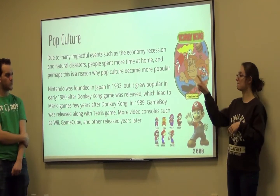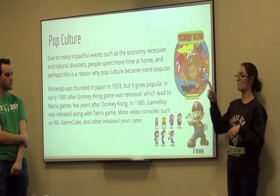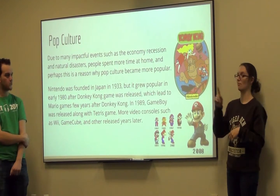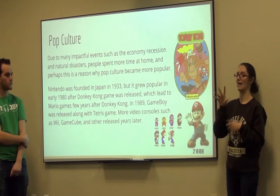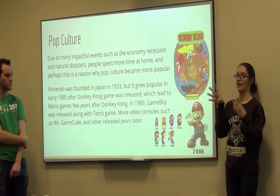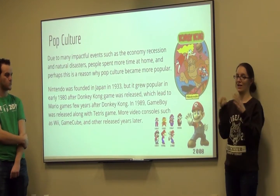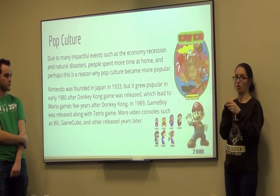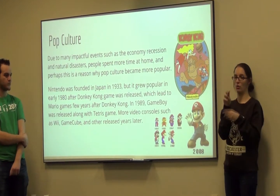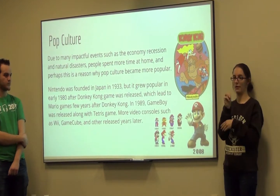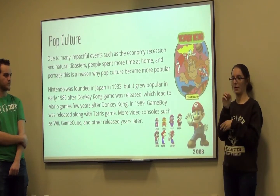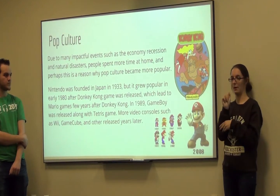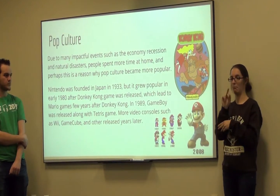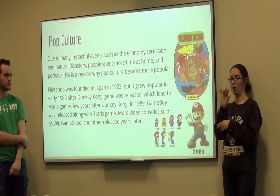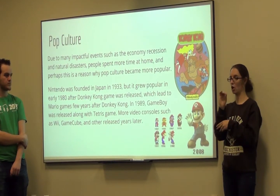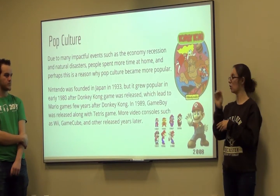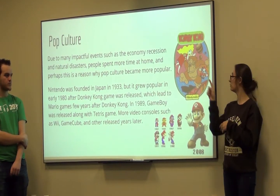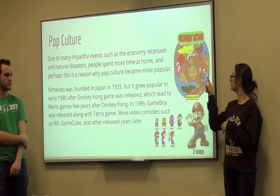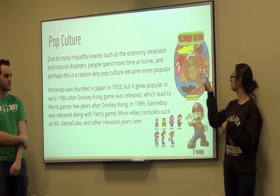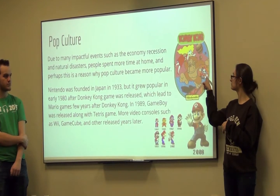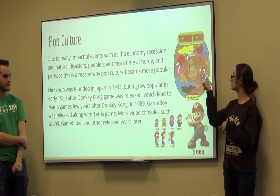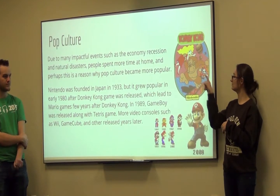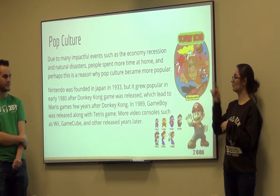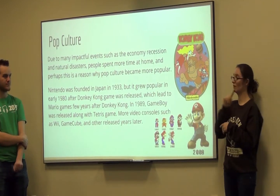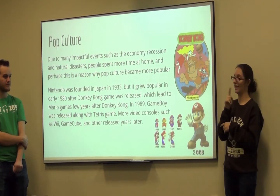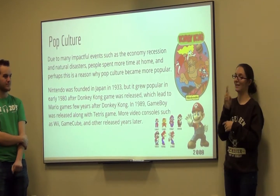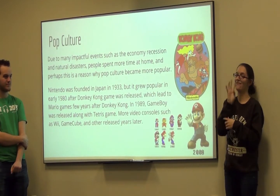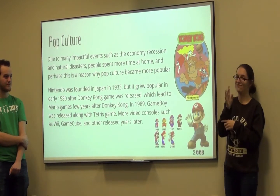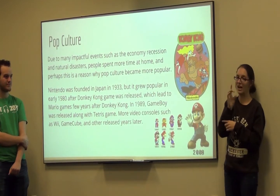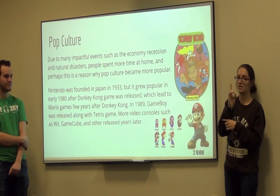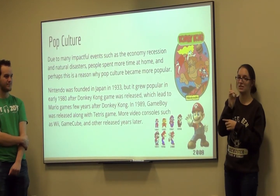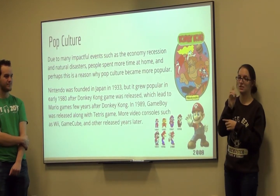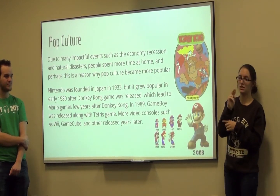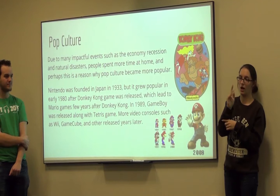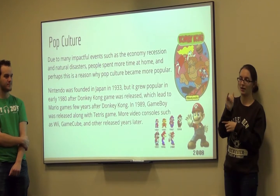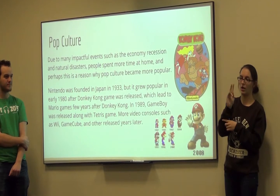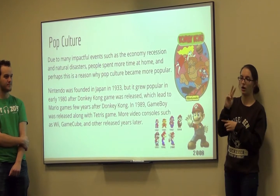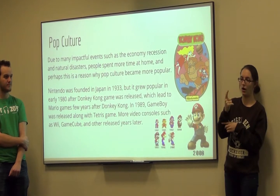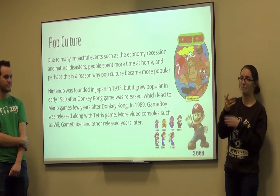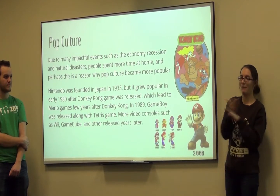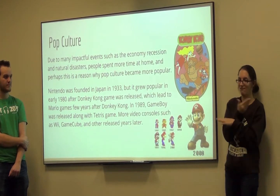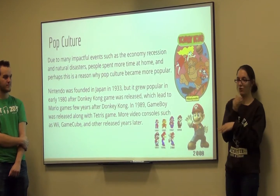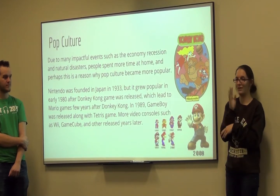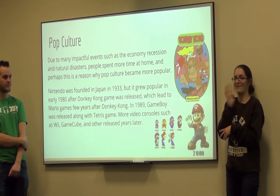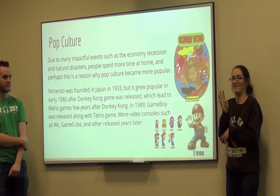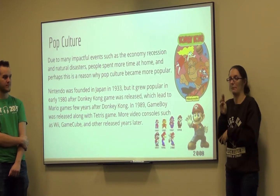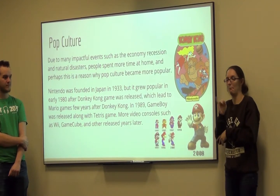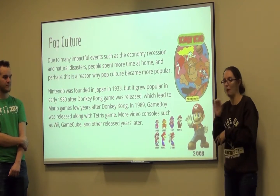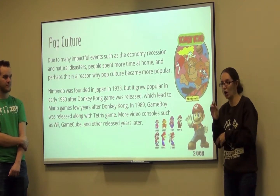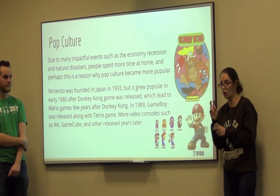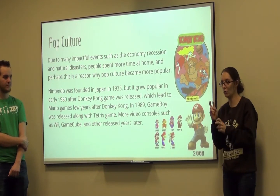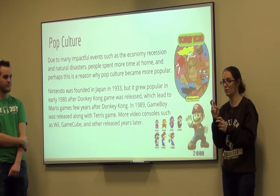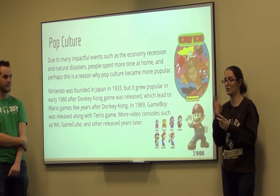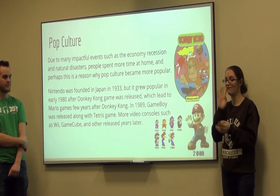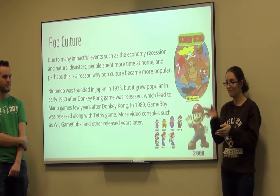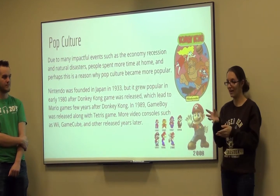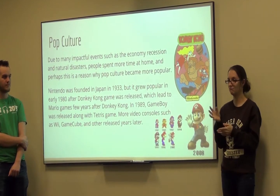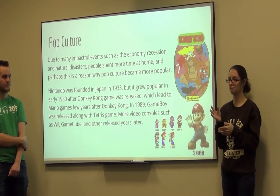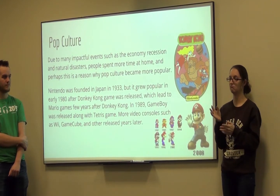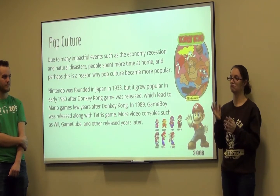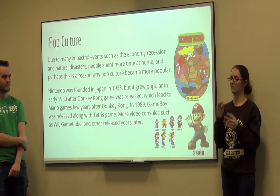the first game. And it included Mario as a character. So really they invented Donkey Kong before